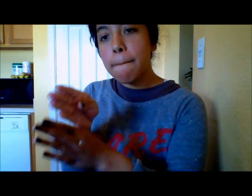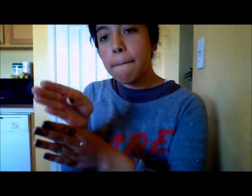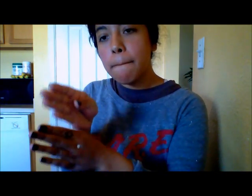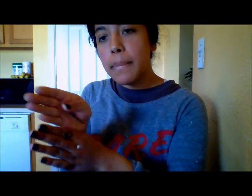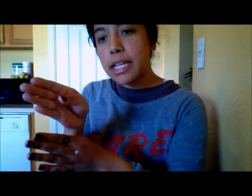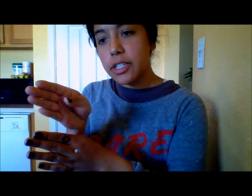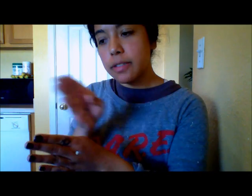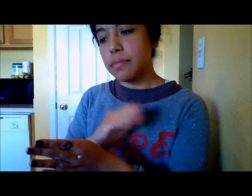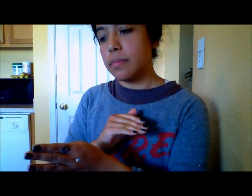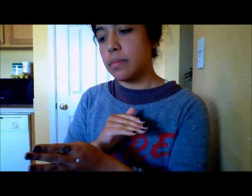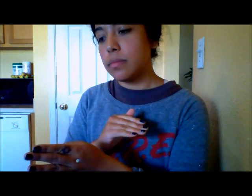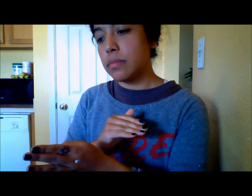Major,